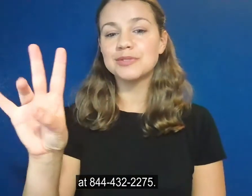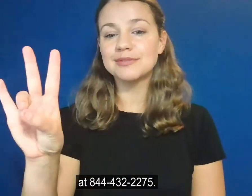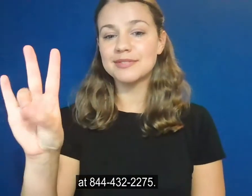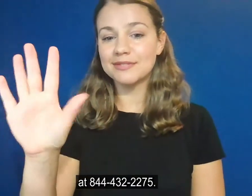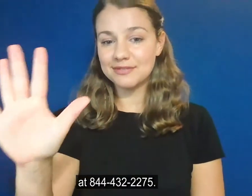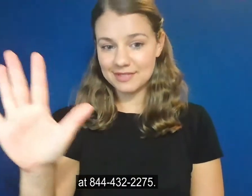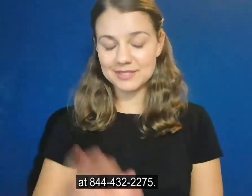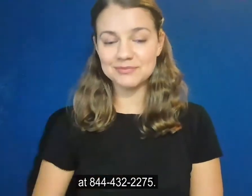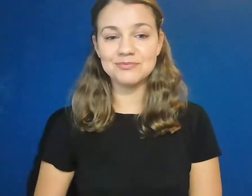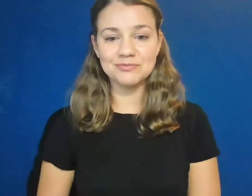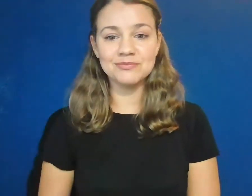844-432-2275.